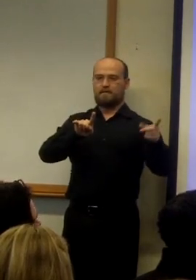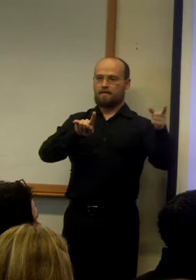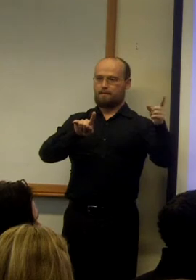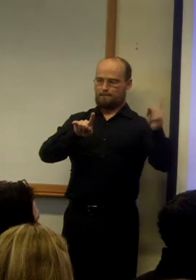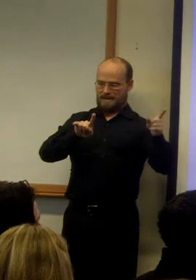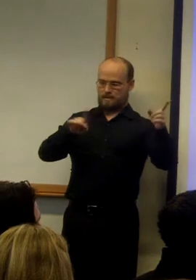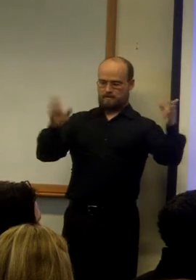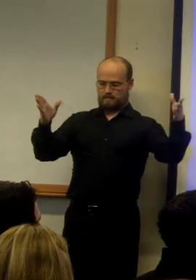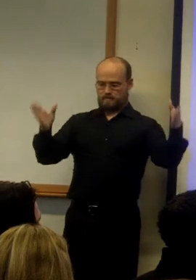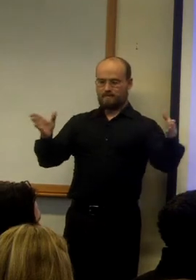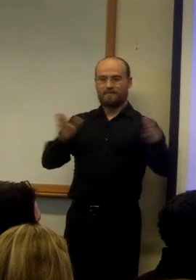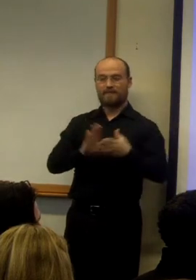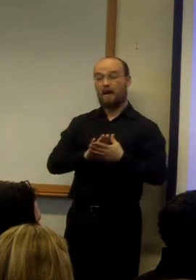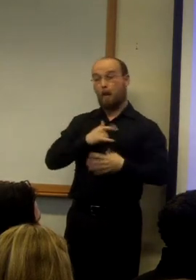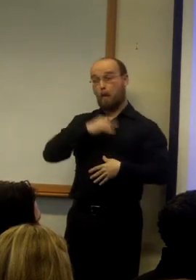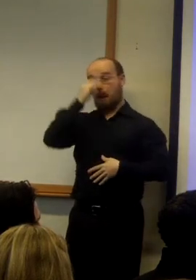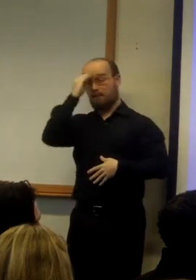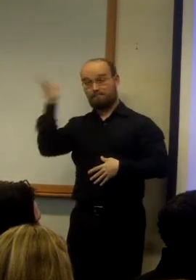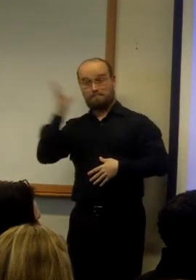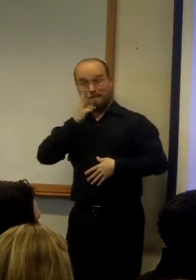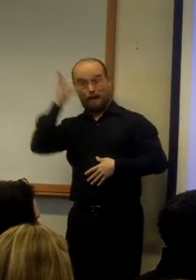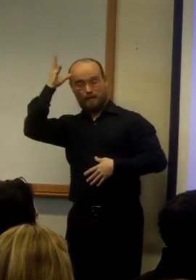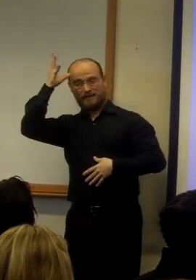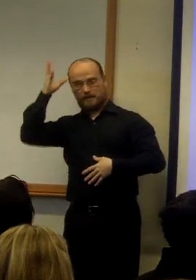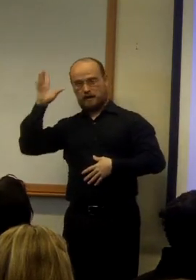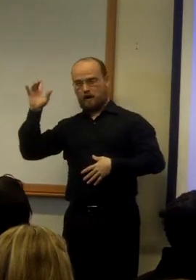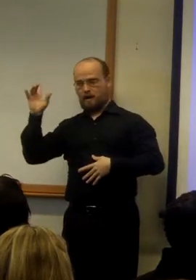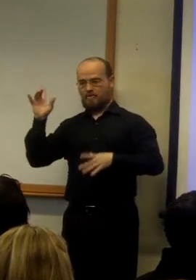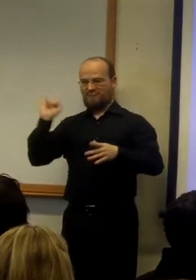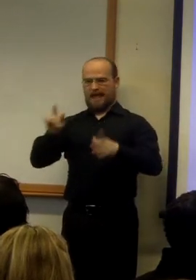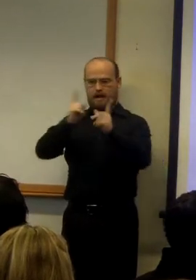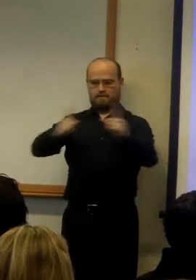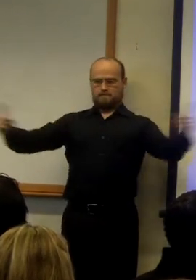kind of telling my parents if they want to see this.